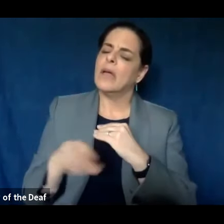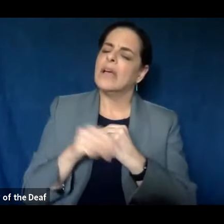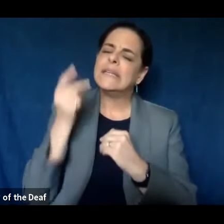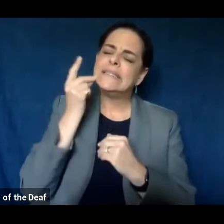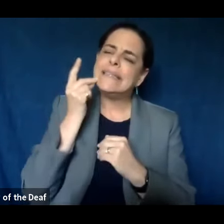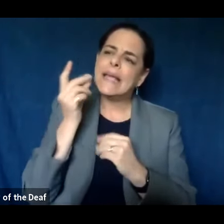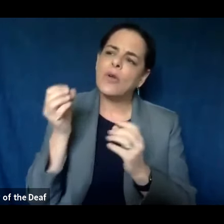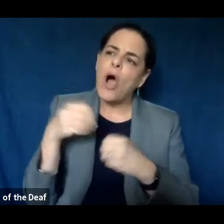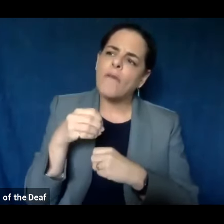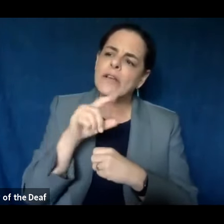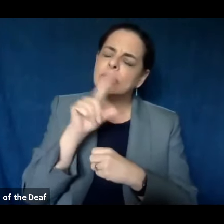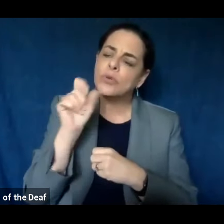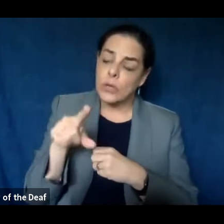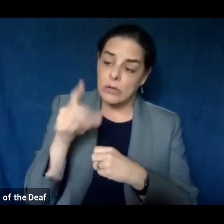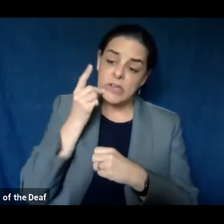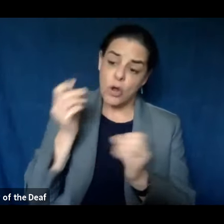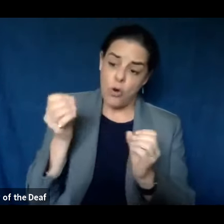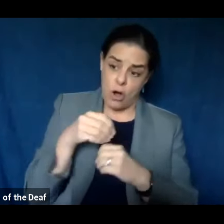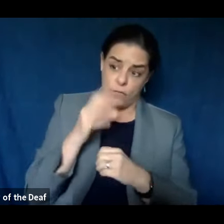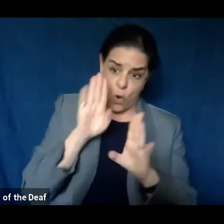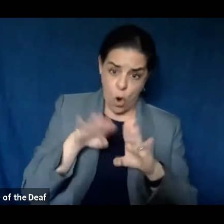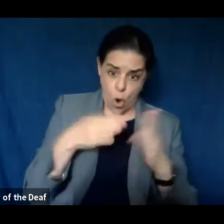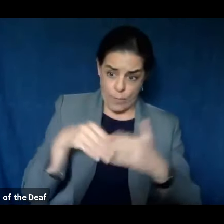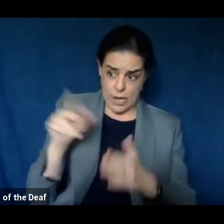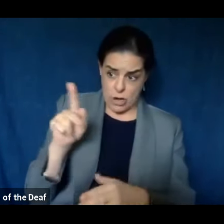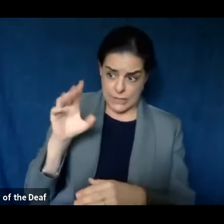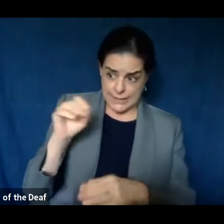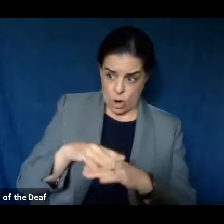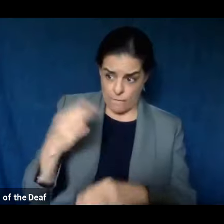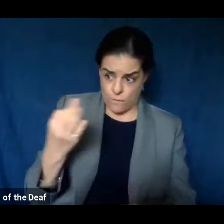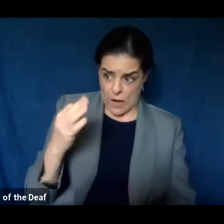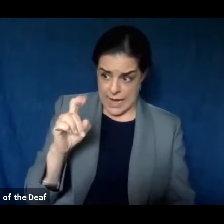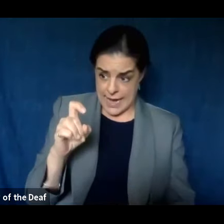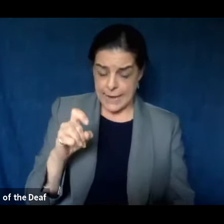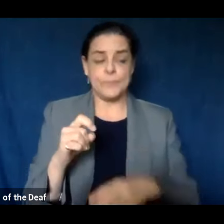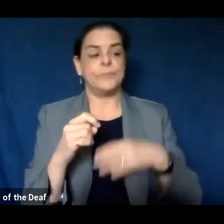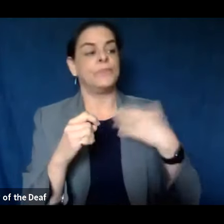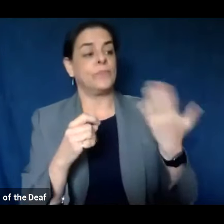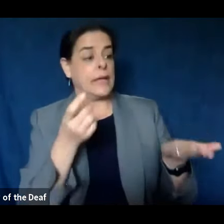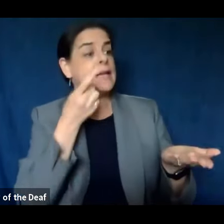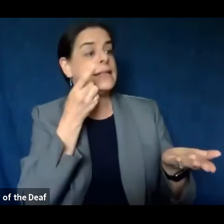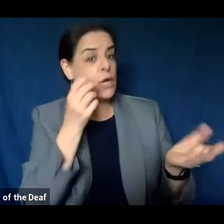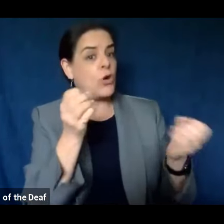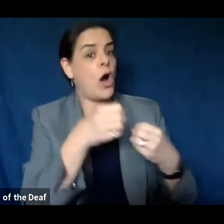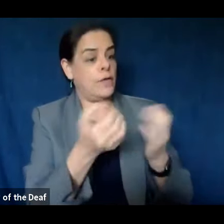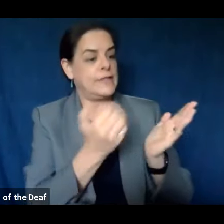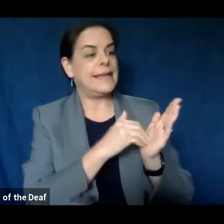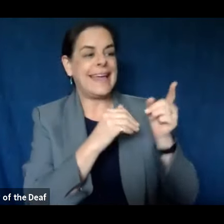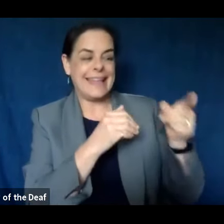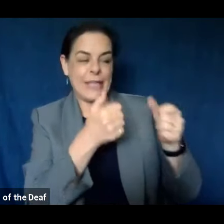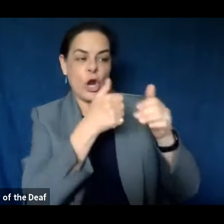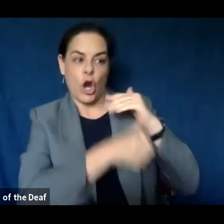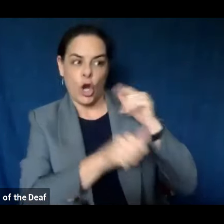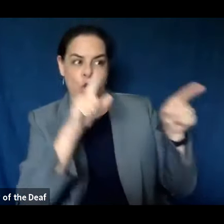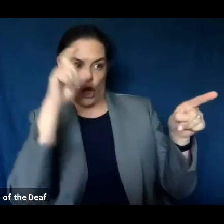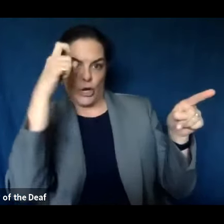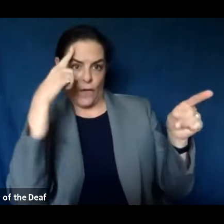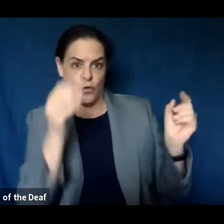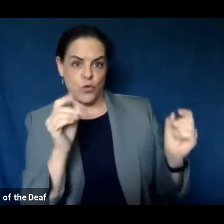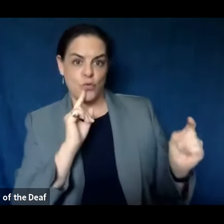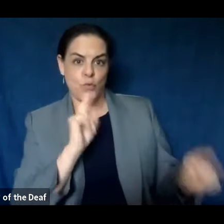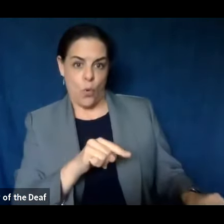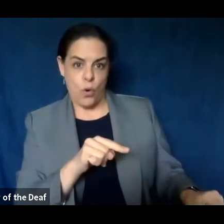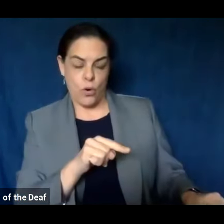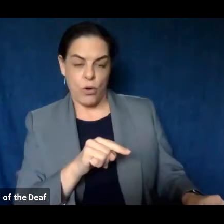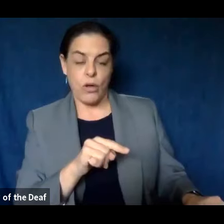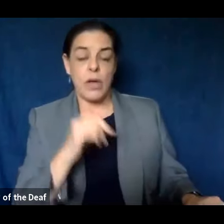is, are dental offices opening in Knox County on Friday? So dental offices, again, are covered by the governor's order. And